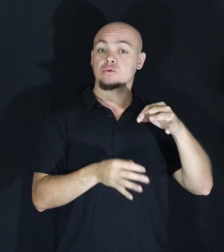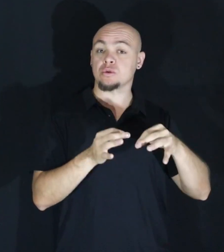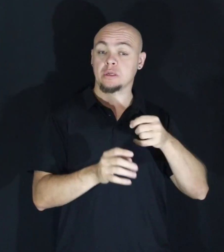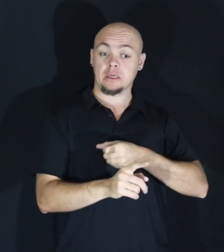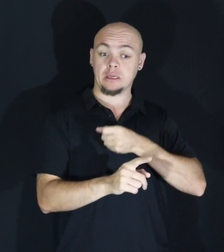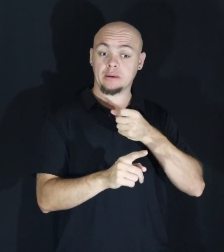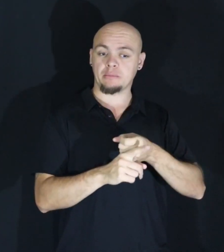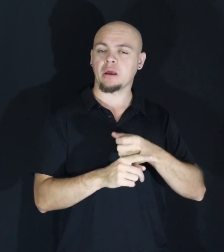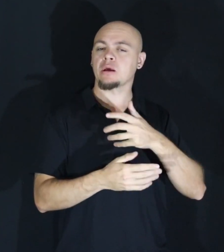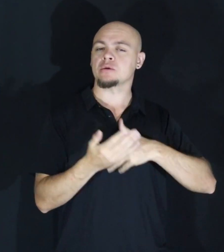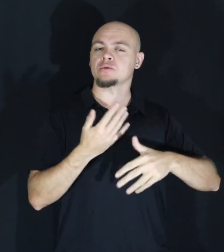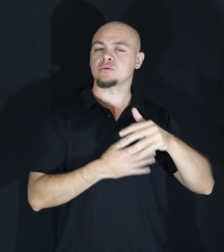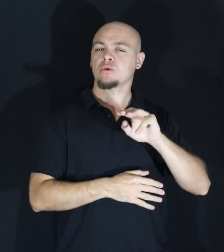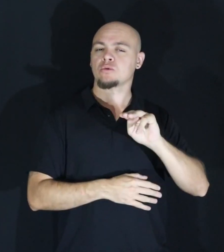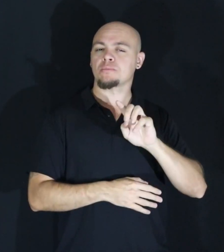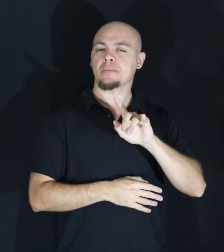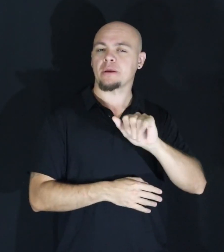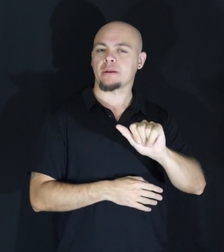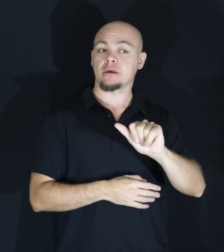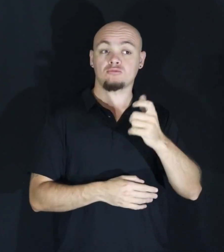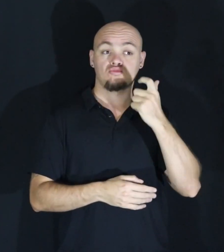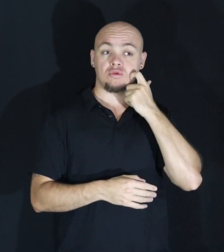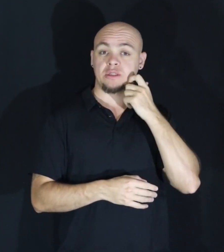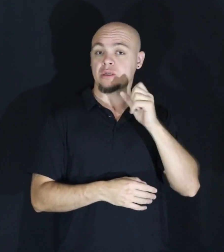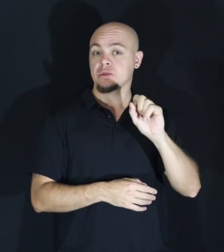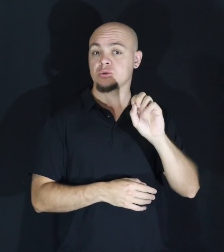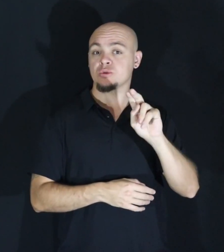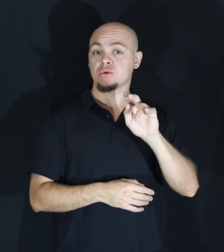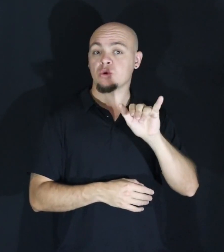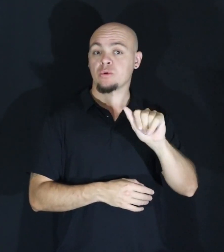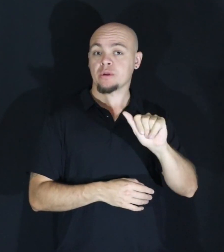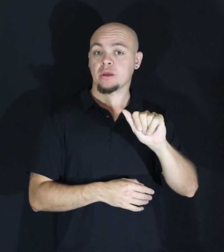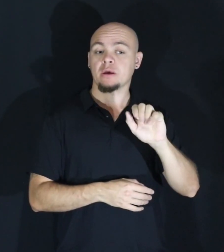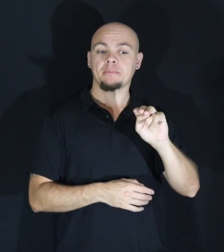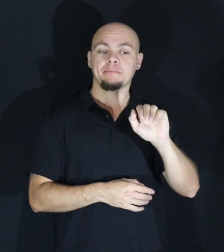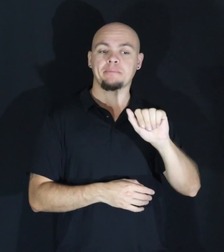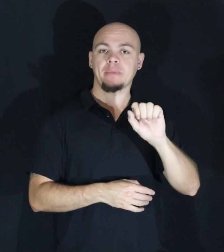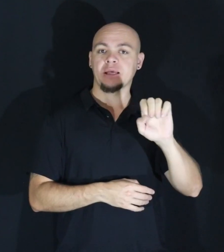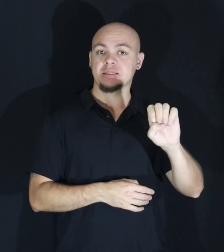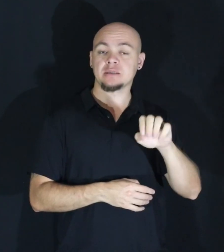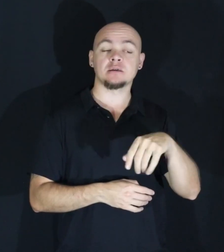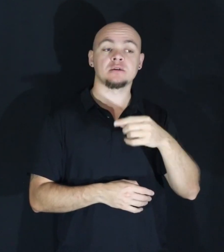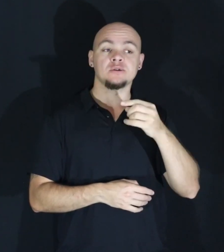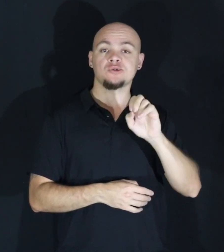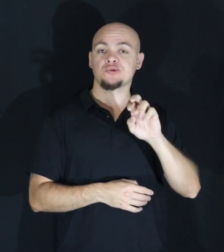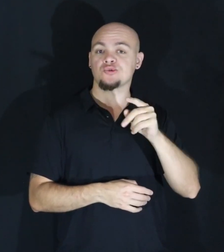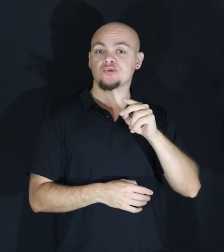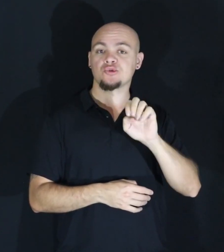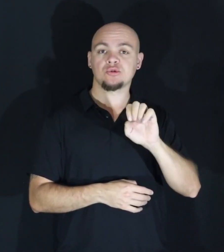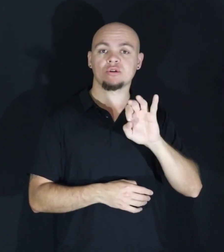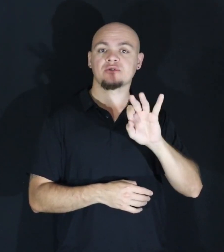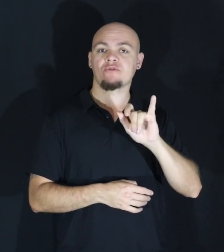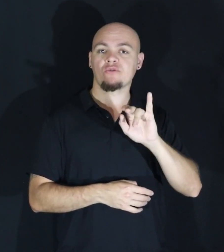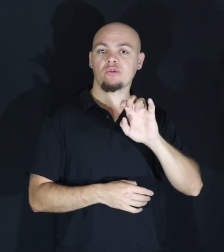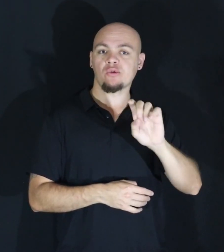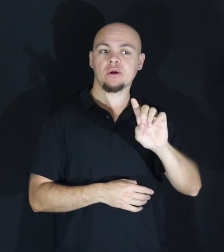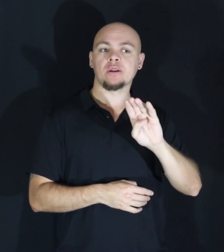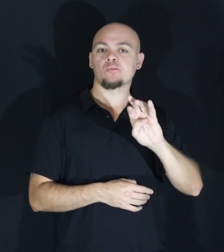social media. It could be as recent as Sonia Massey, George Floyd, Breonna